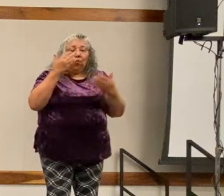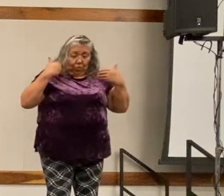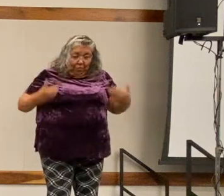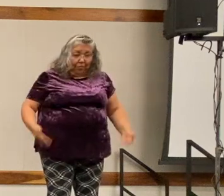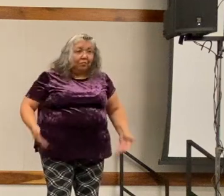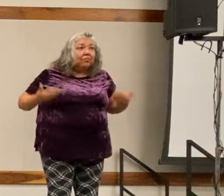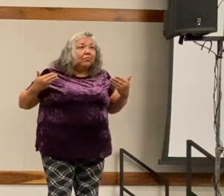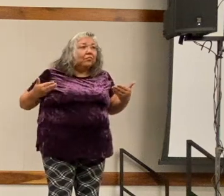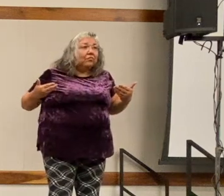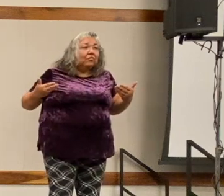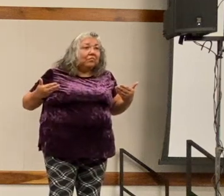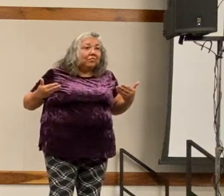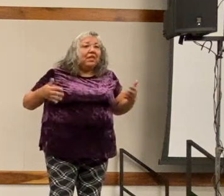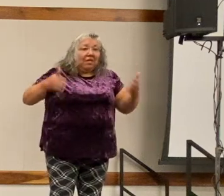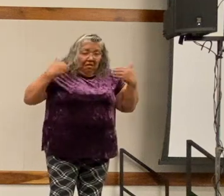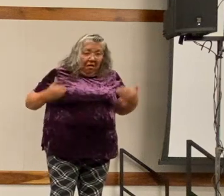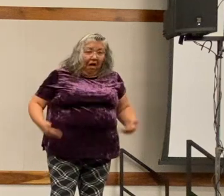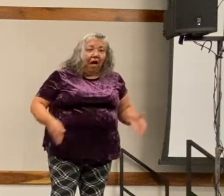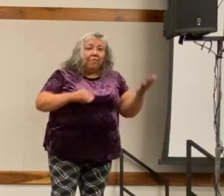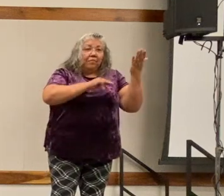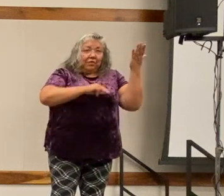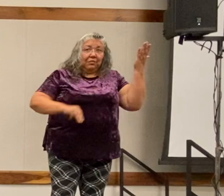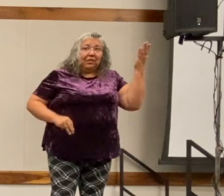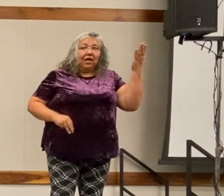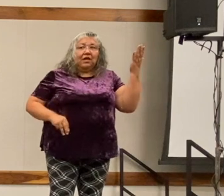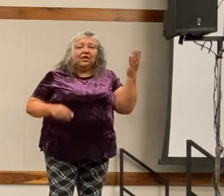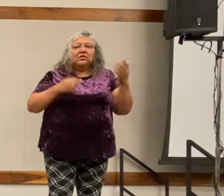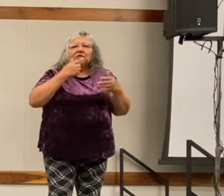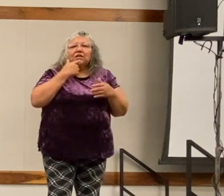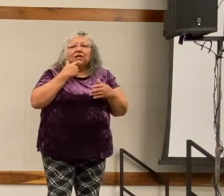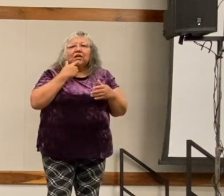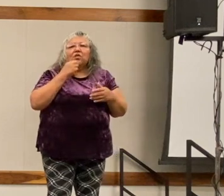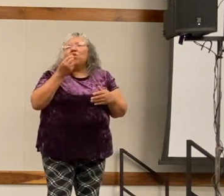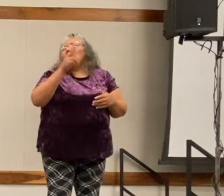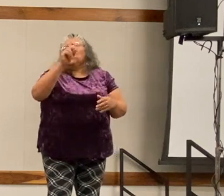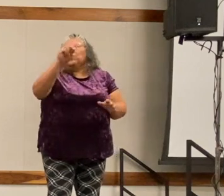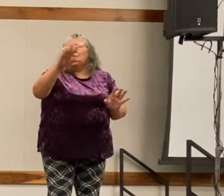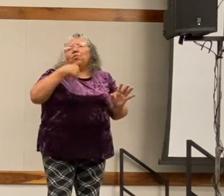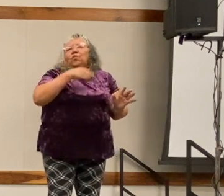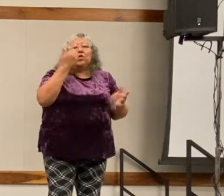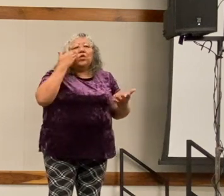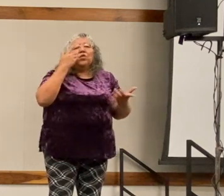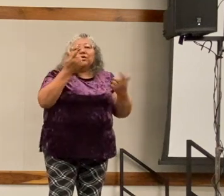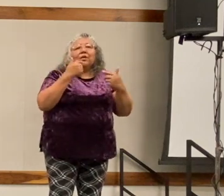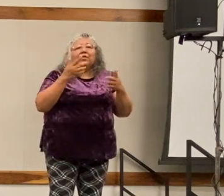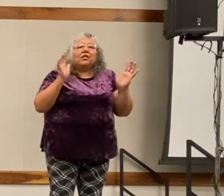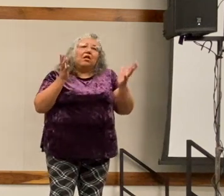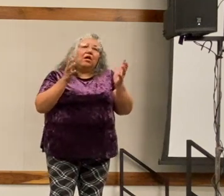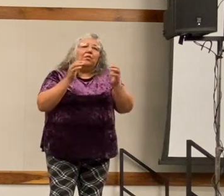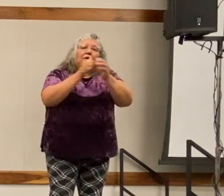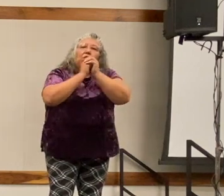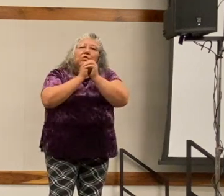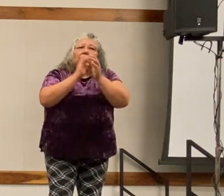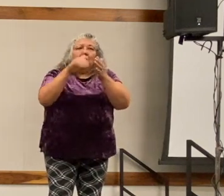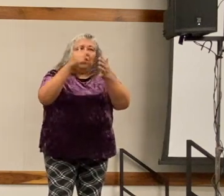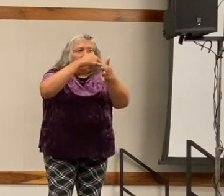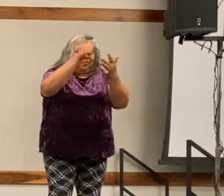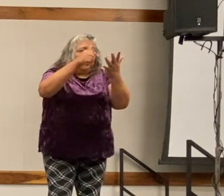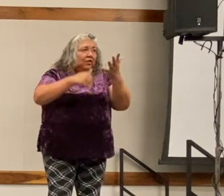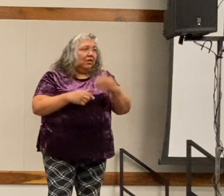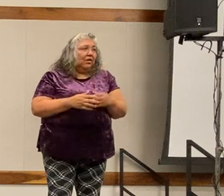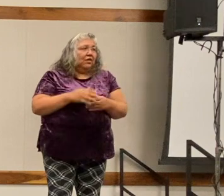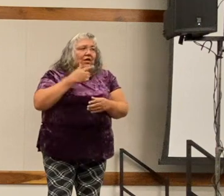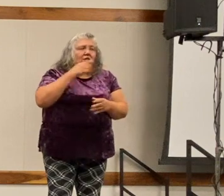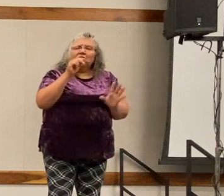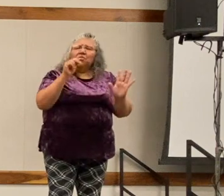him. I'm the Messiah. And then she's like, oh, yeah, no. We know that they're coming. They talk about worshiping and all this other stuff. And